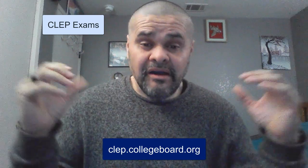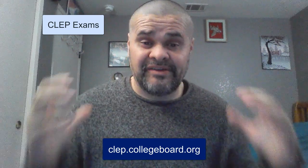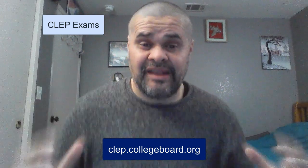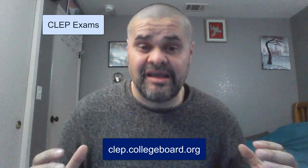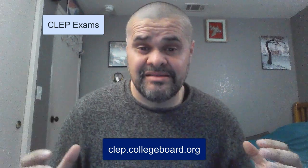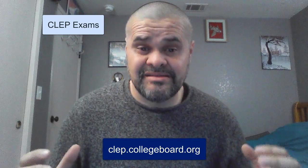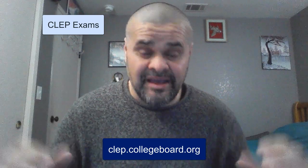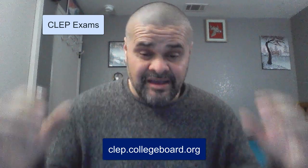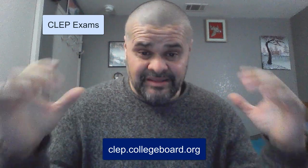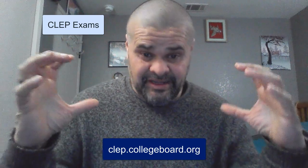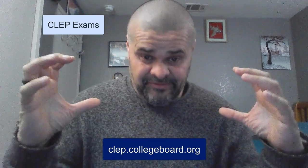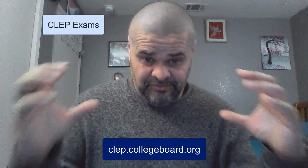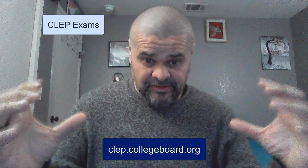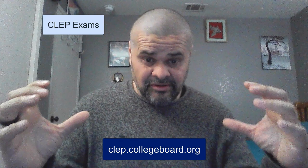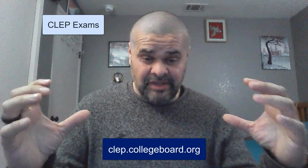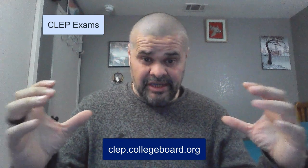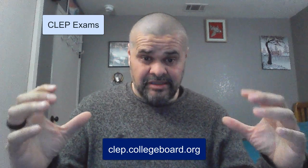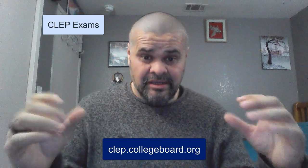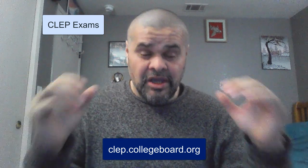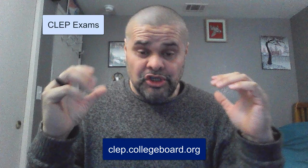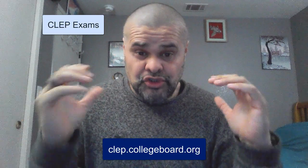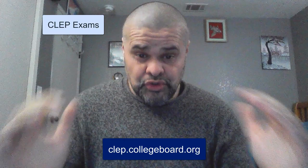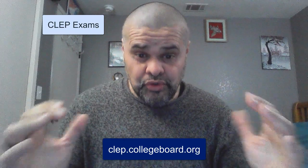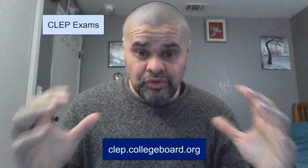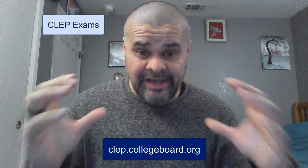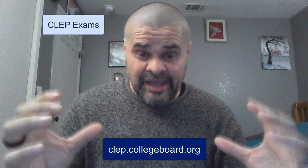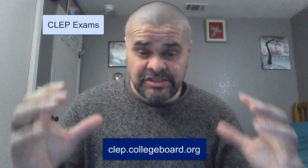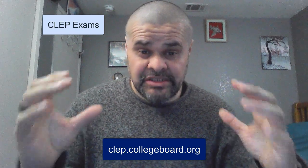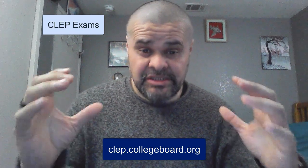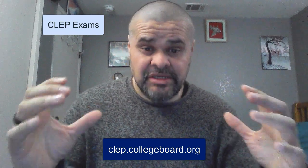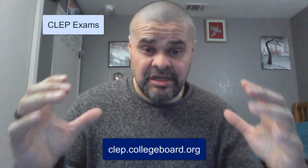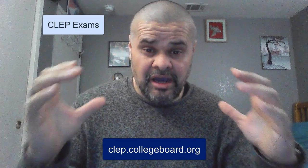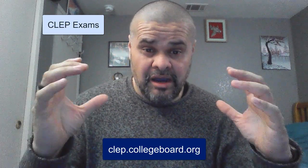of classes that if you feel like you can actually,